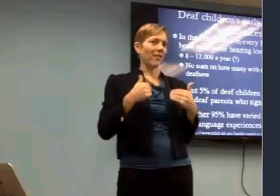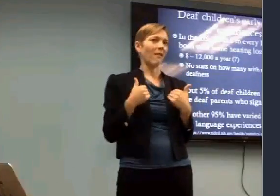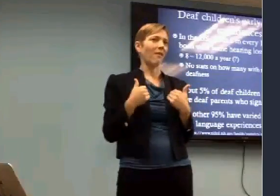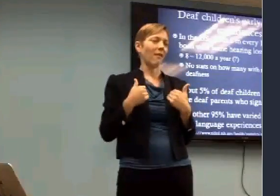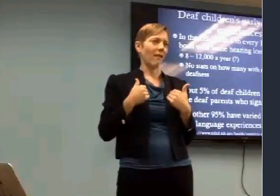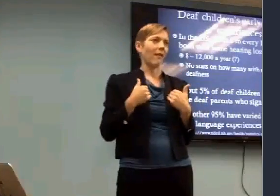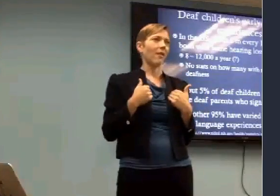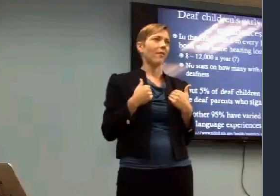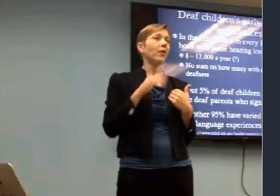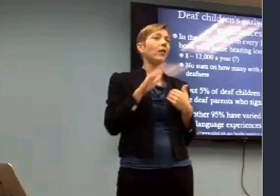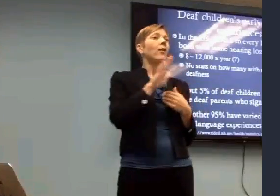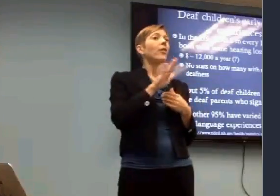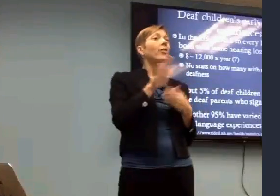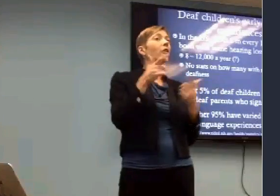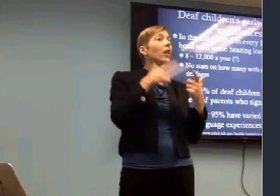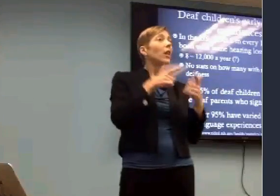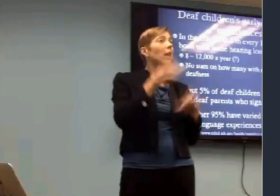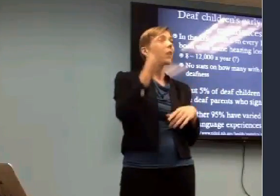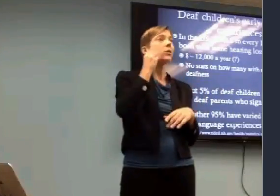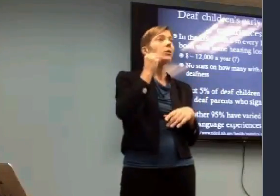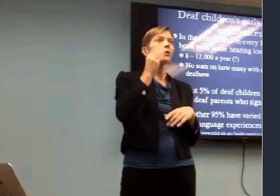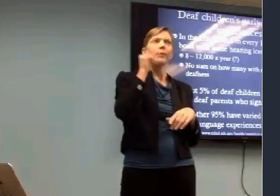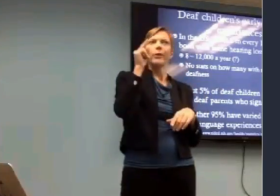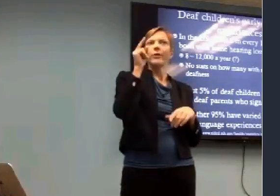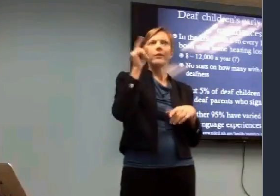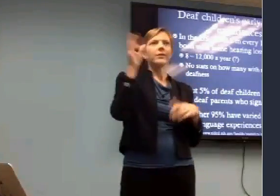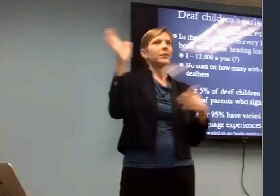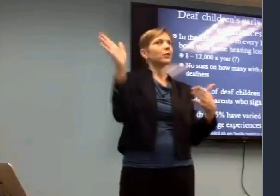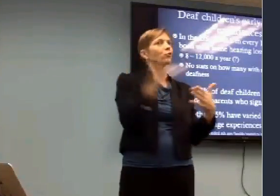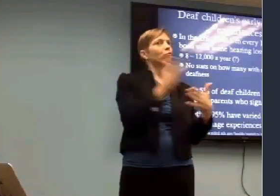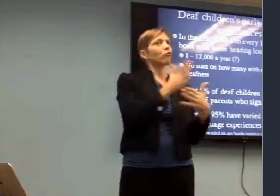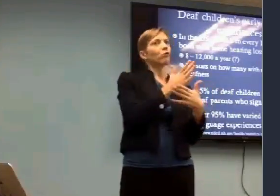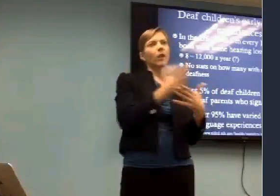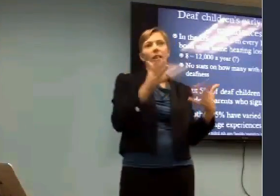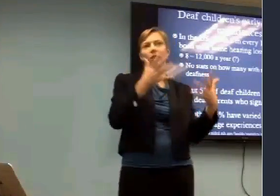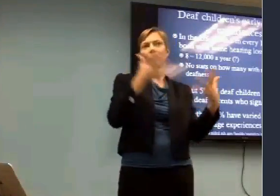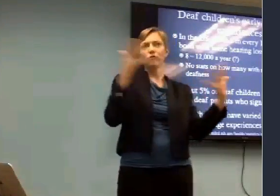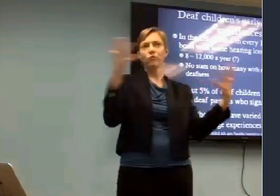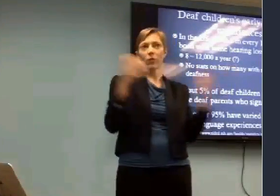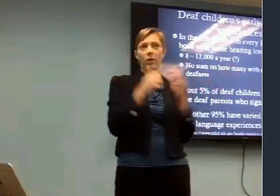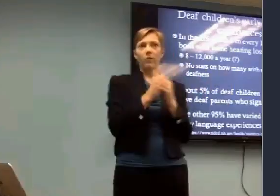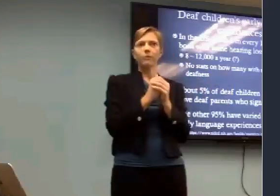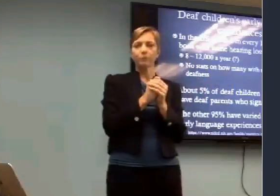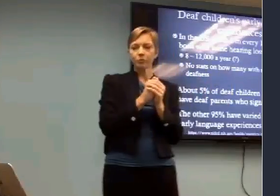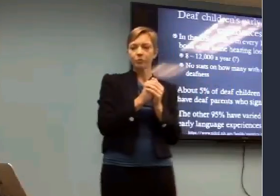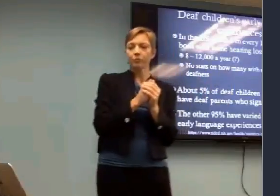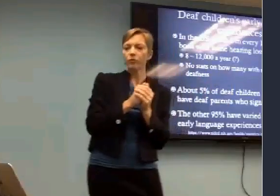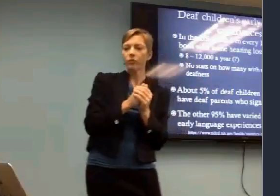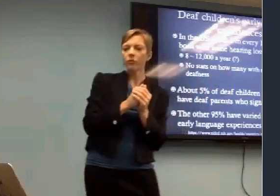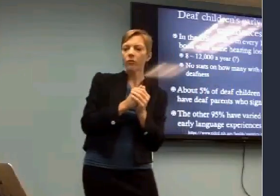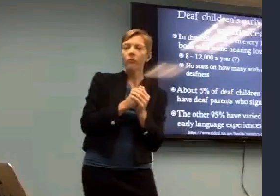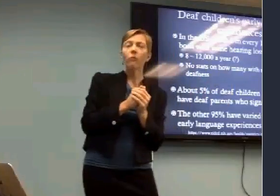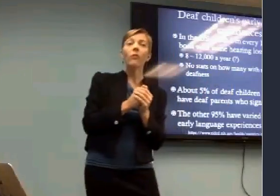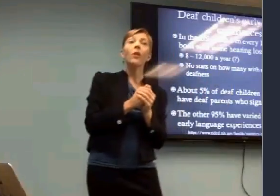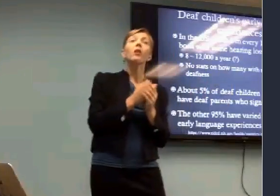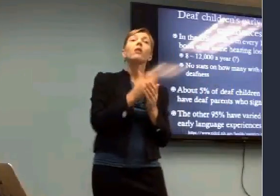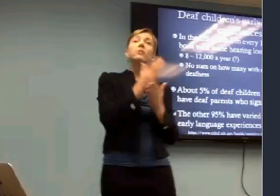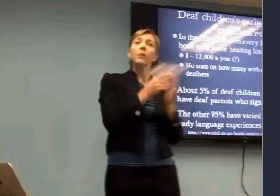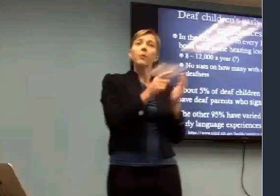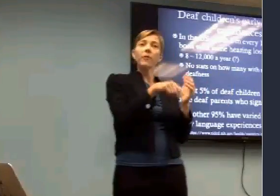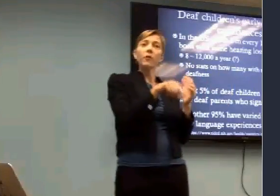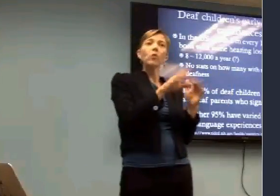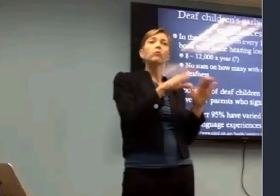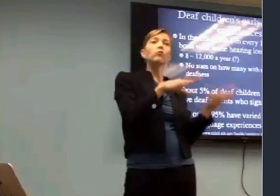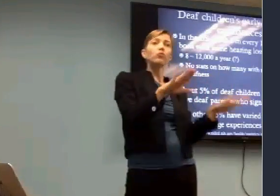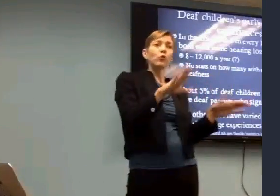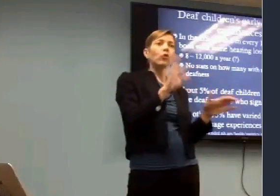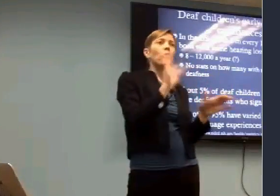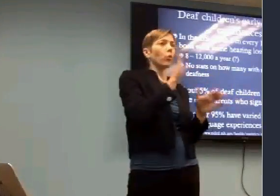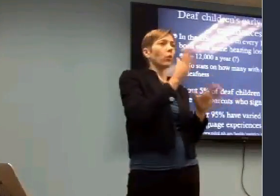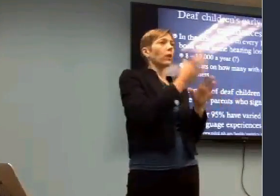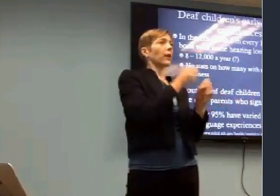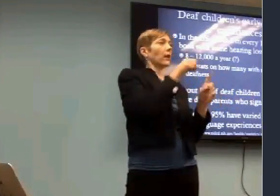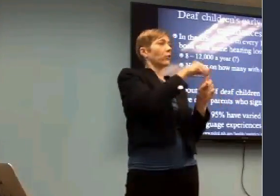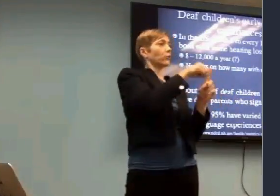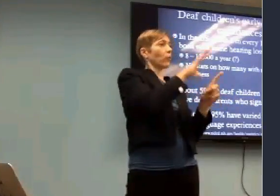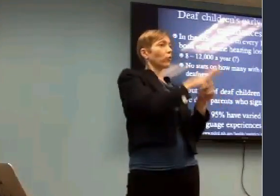the signing experiences and exposure that they have for any language, both spoken and signed. Their language experience is very